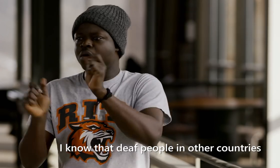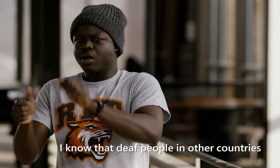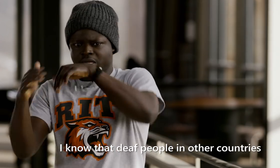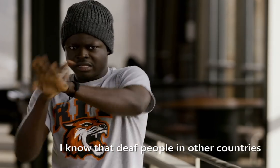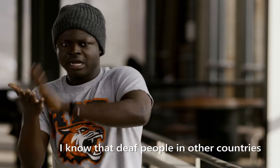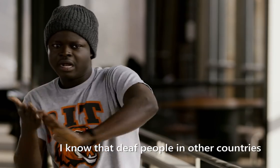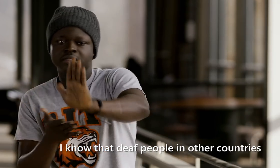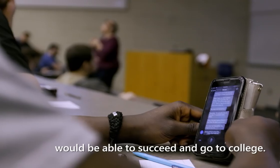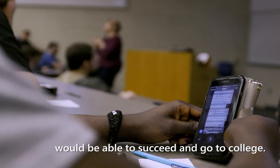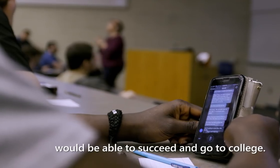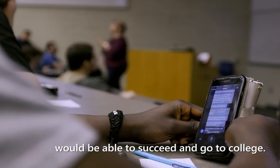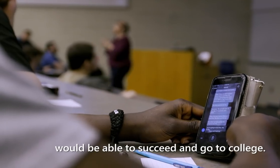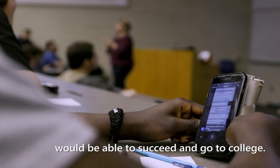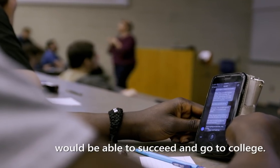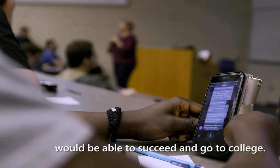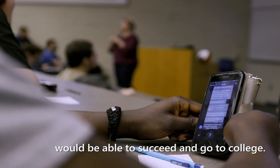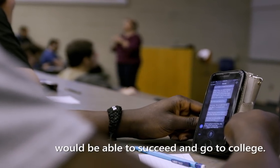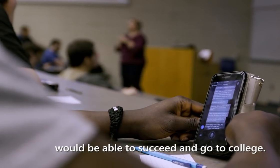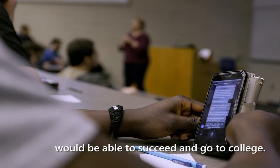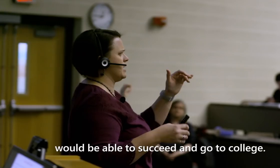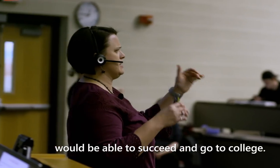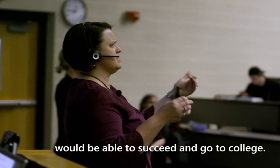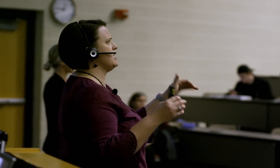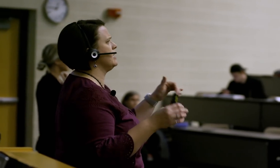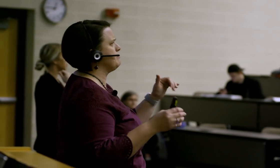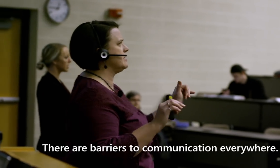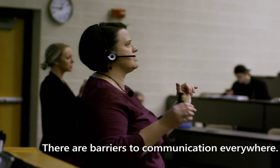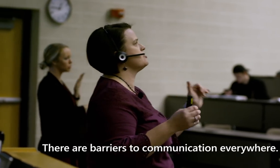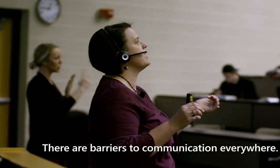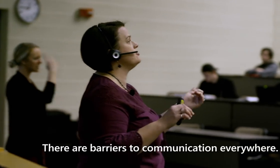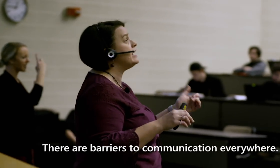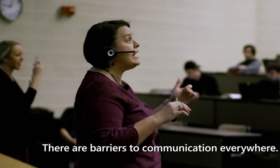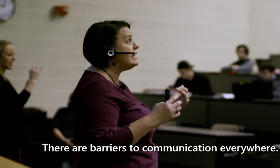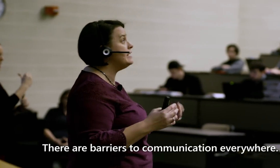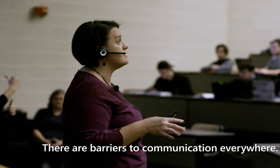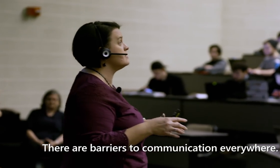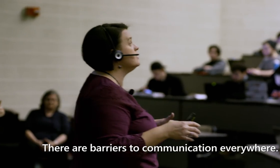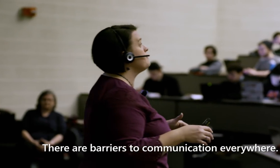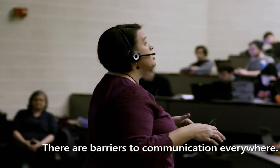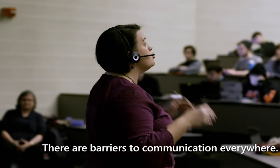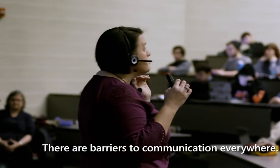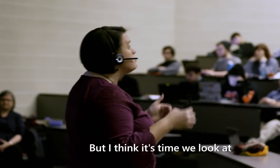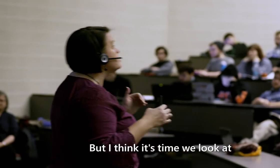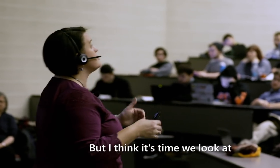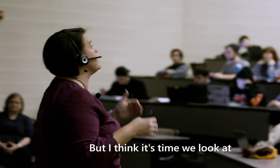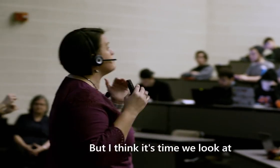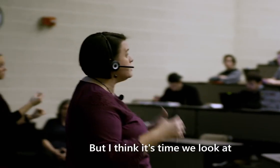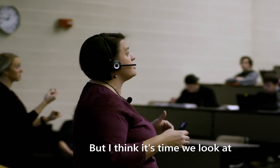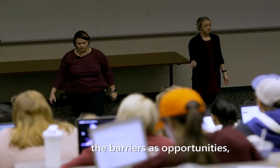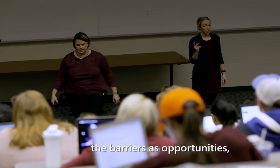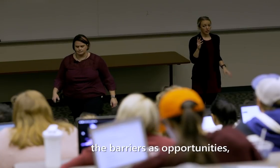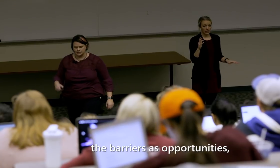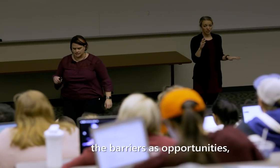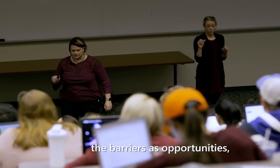that deaf people in other countries would be able to succeed and go to college. There are barriers to communication everywhere, but I think it's